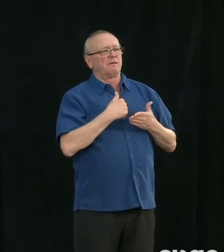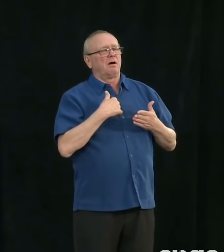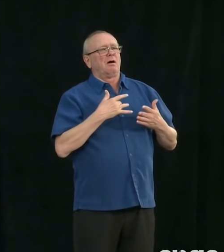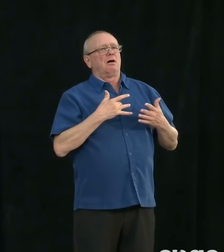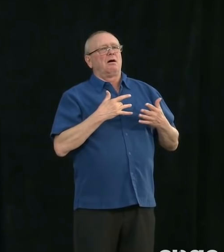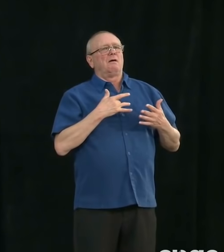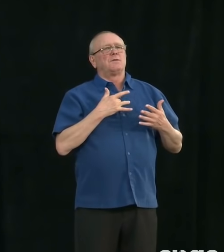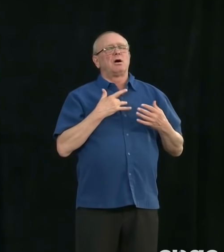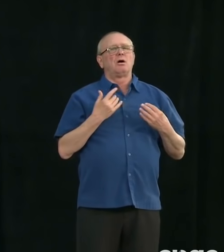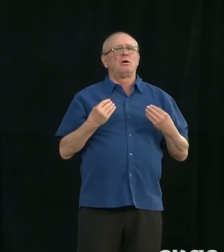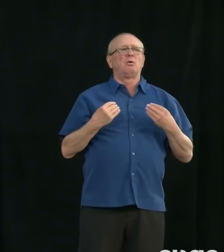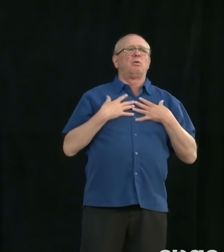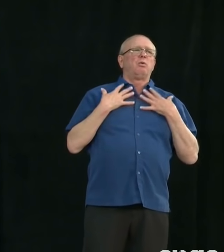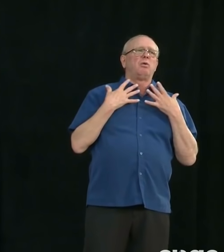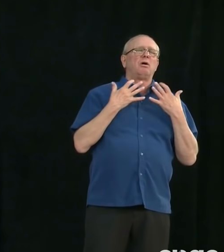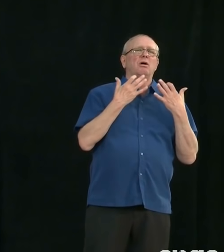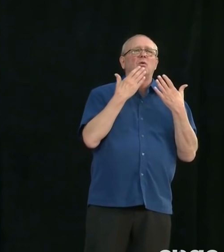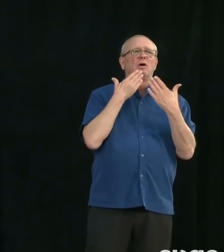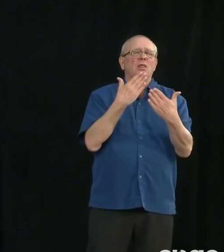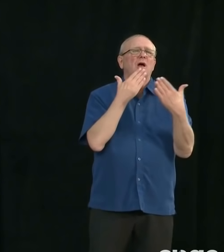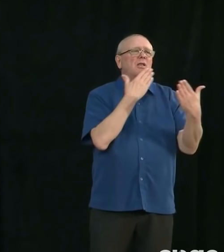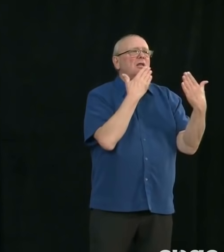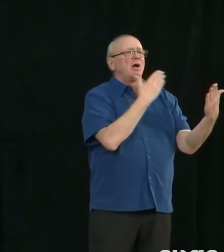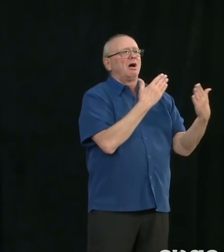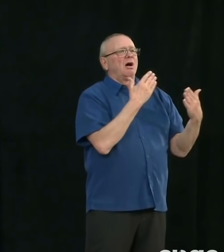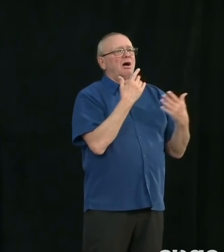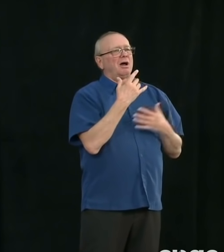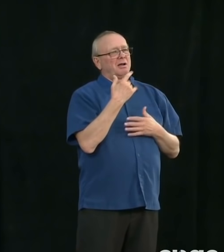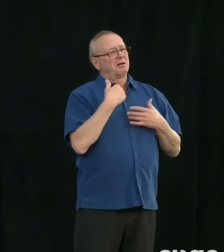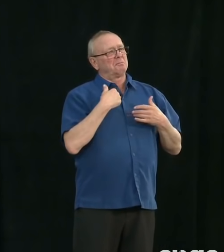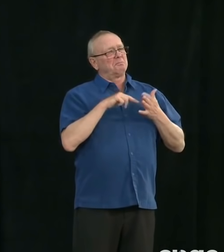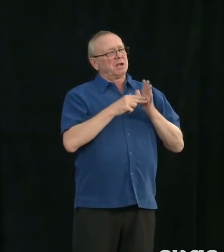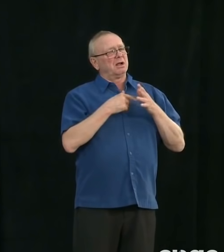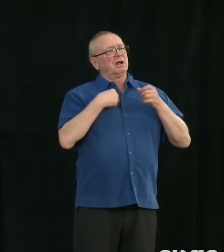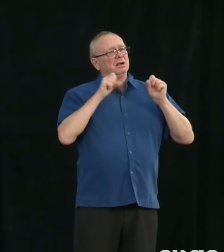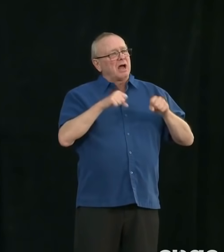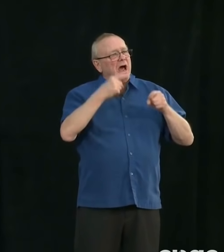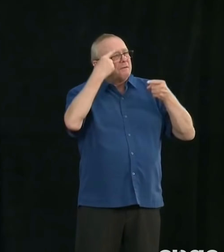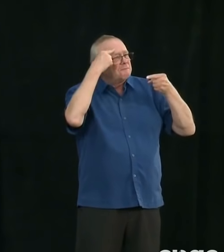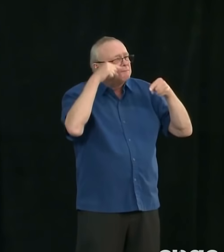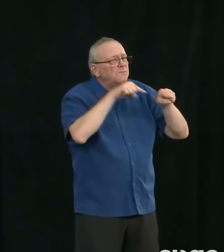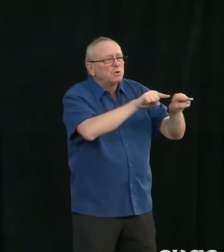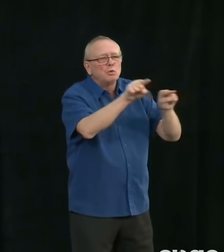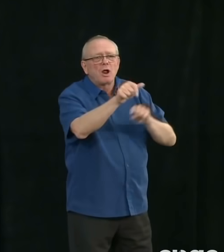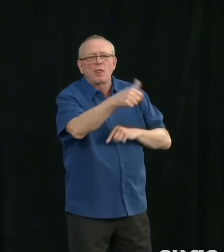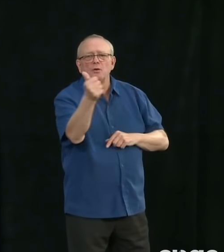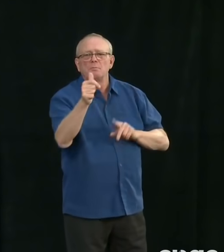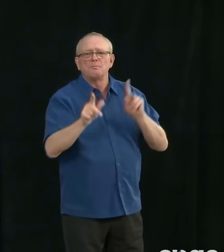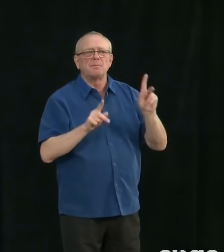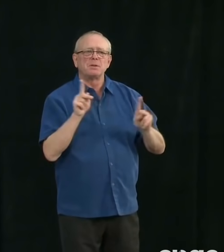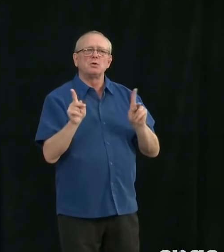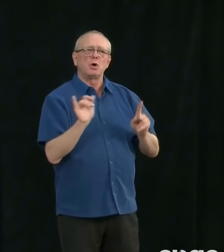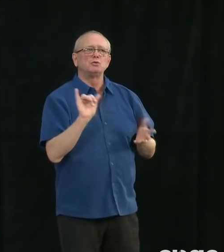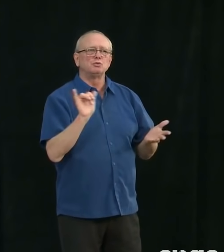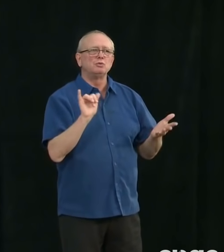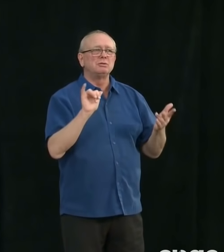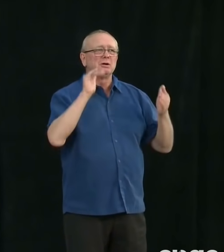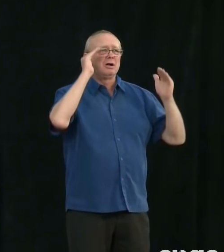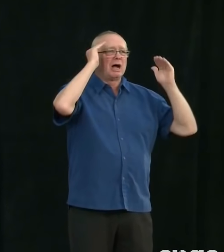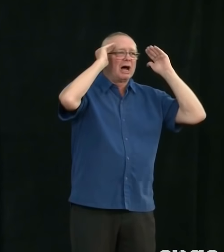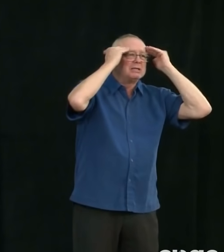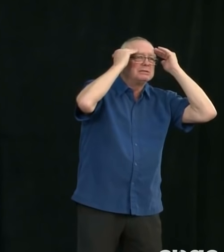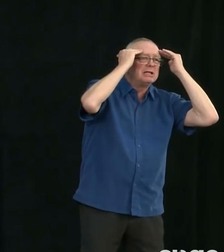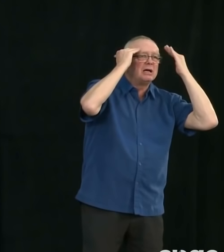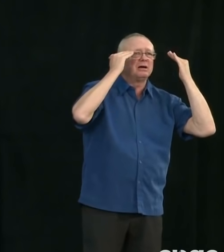be that person for someone else. As I've noted, anxiety, depression, and other disorders are very likely to